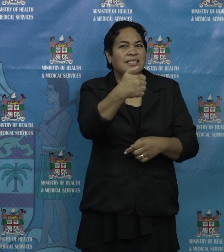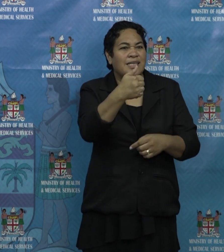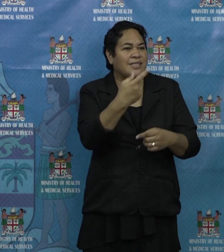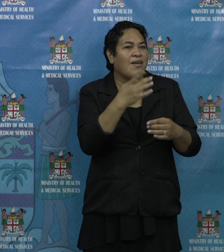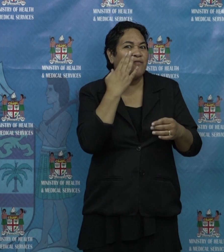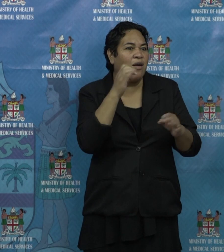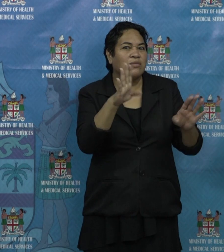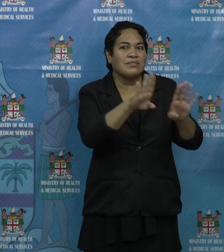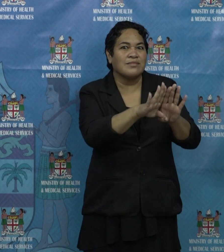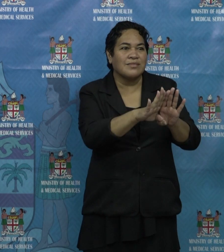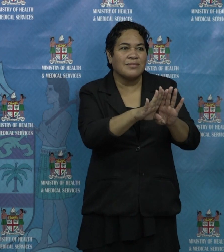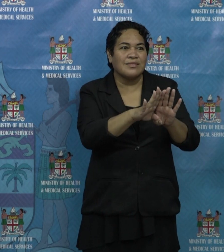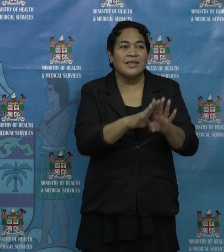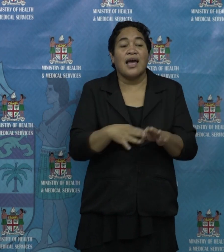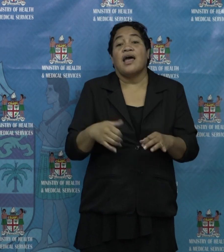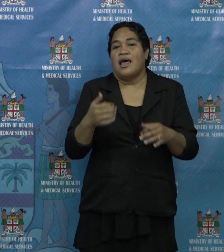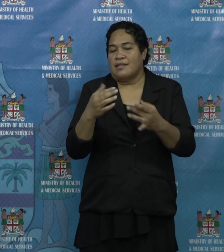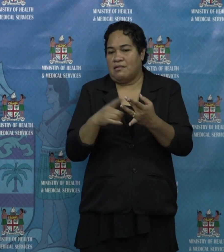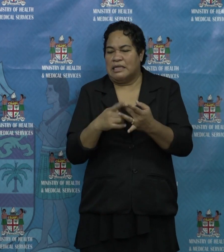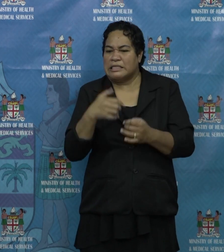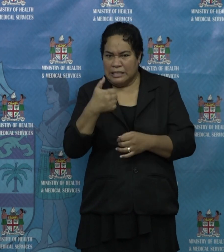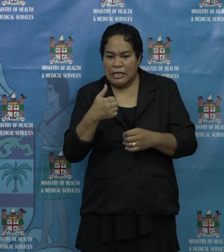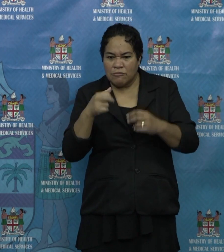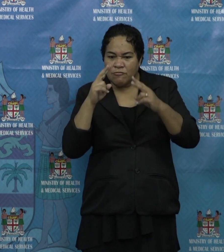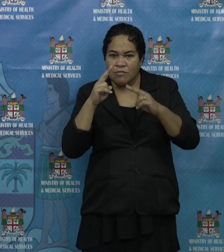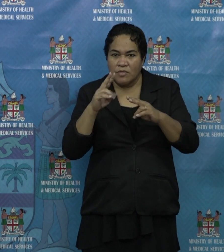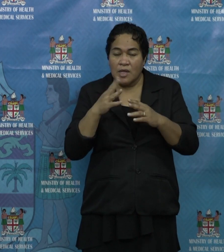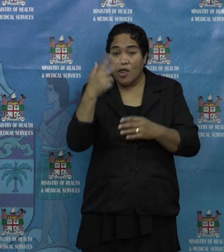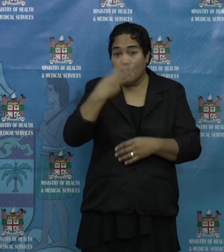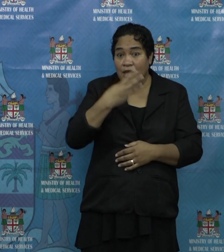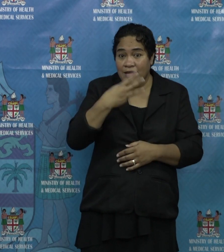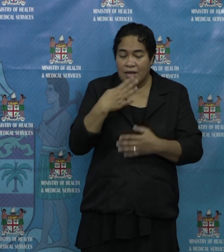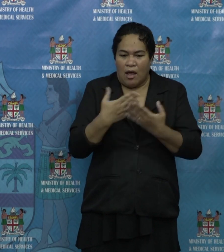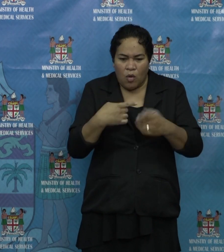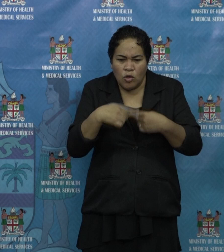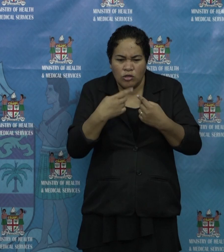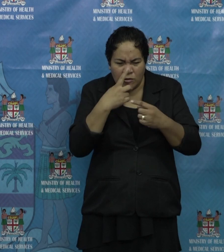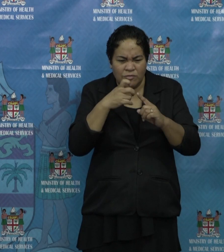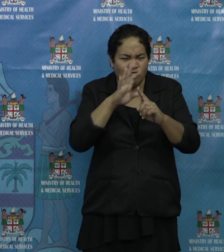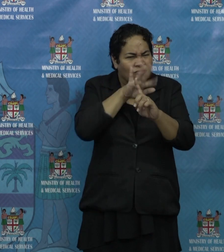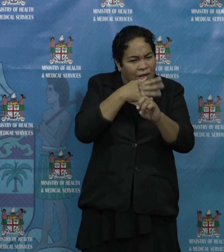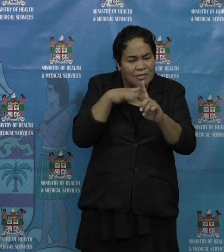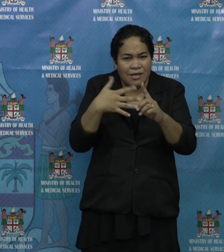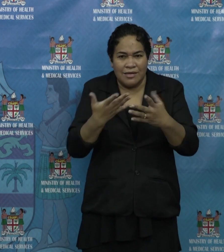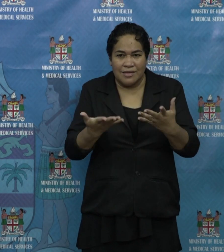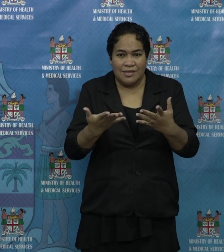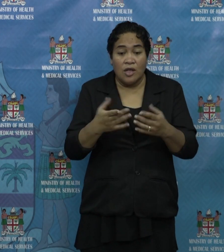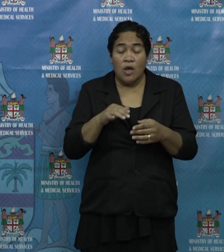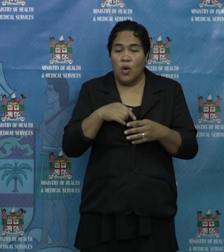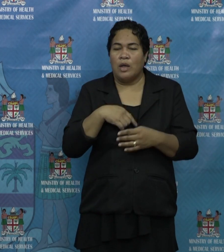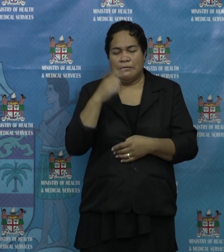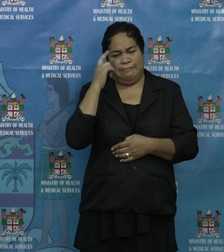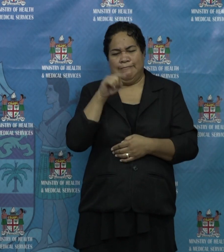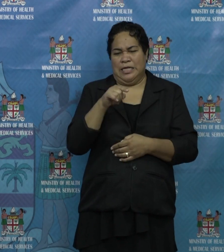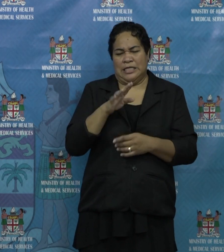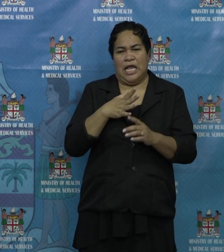local transmission, and 6 are currently under investigation. 13 are under investigation, and we consider them community